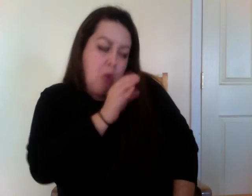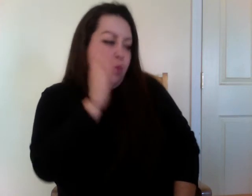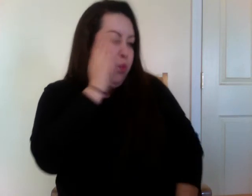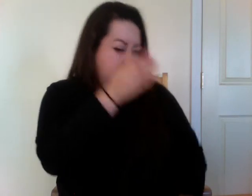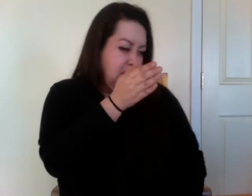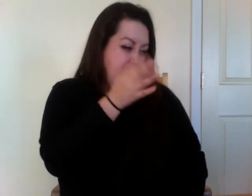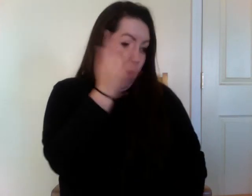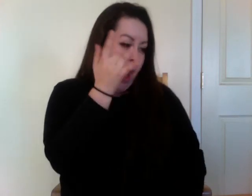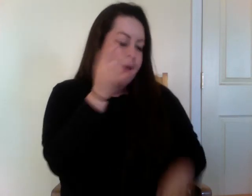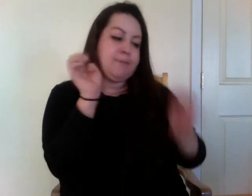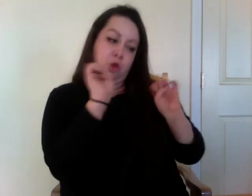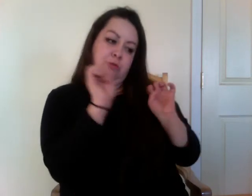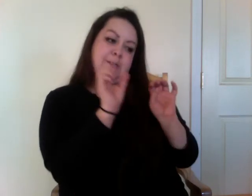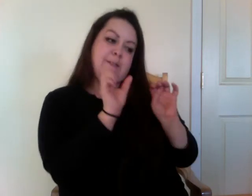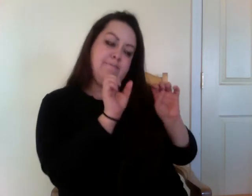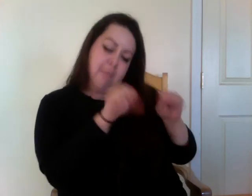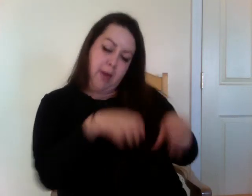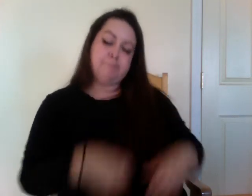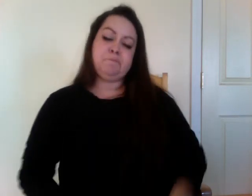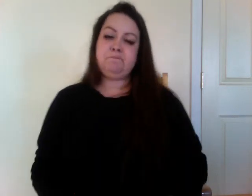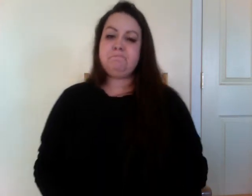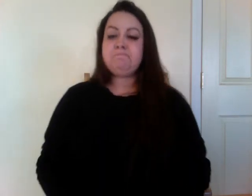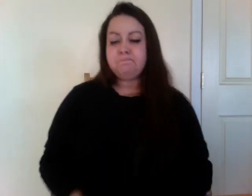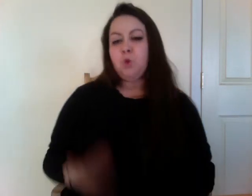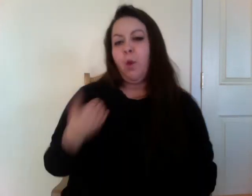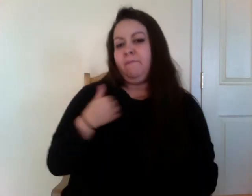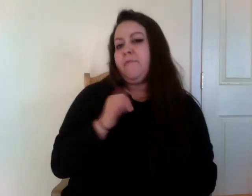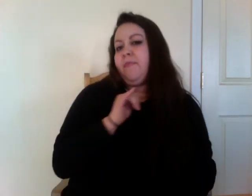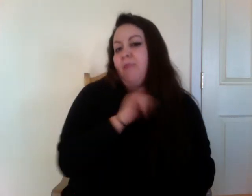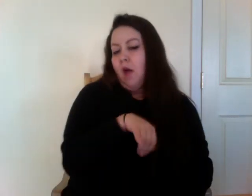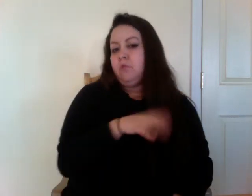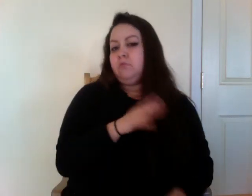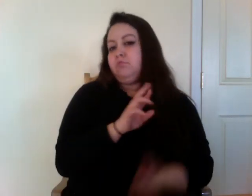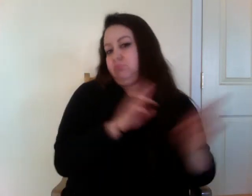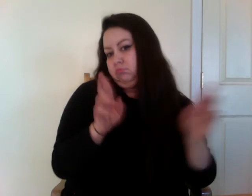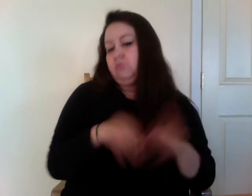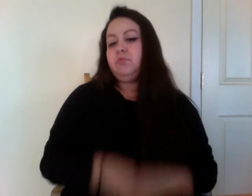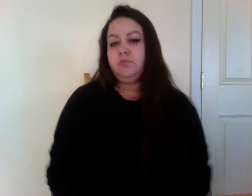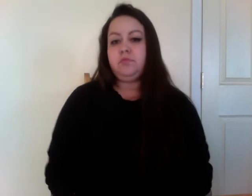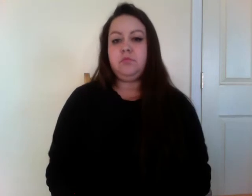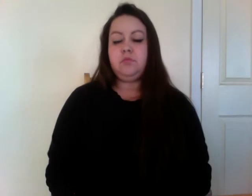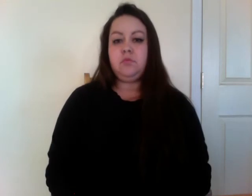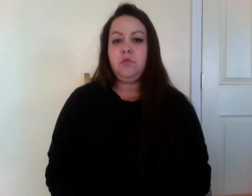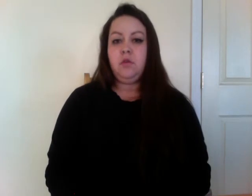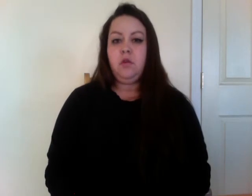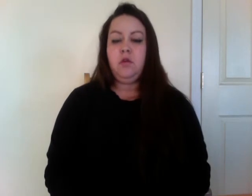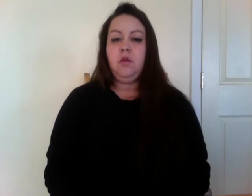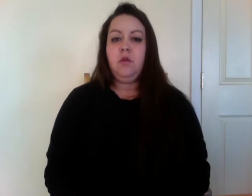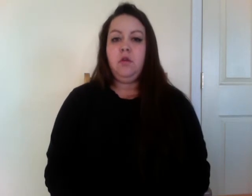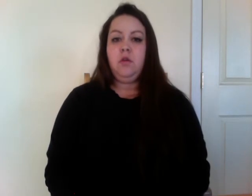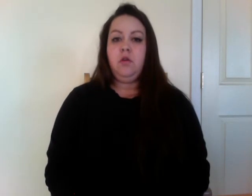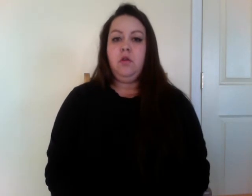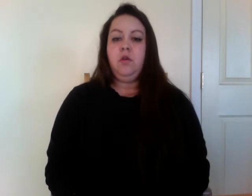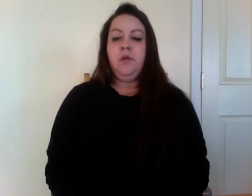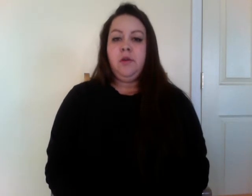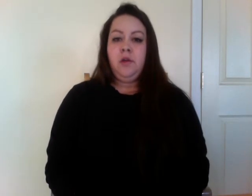because we need to get them to another place. And we will never tell that